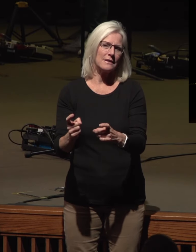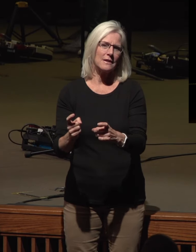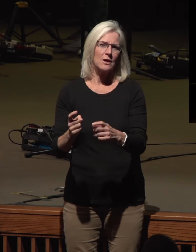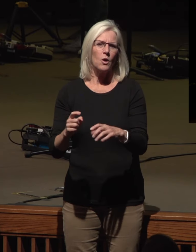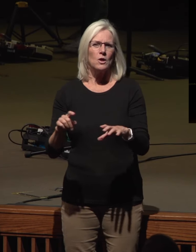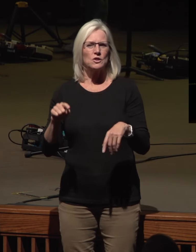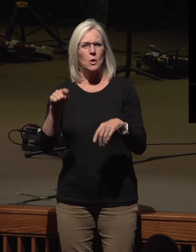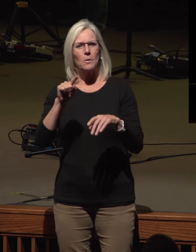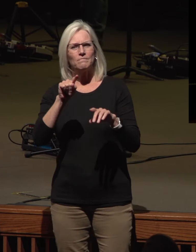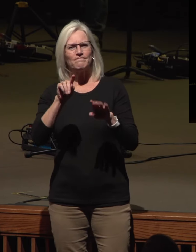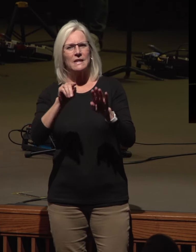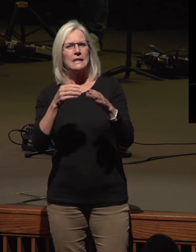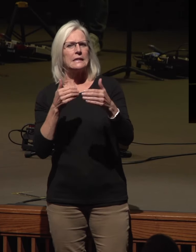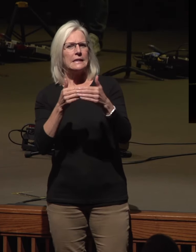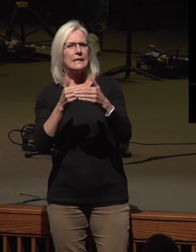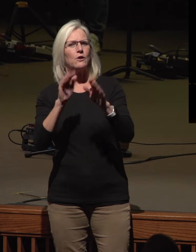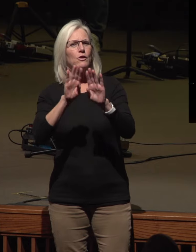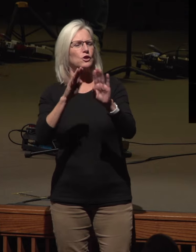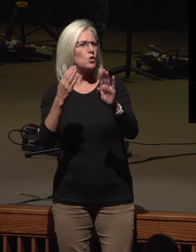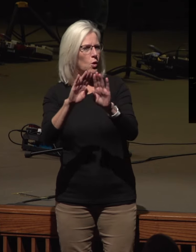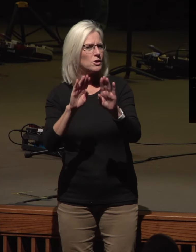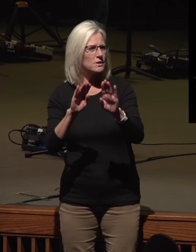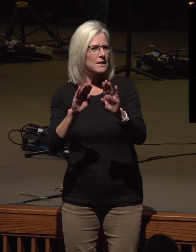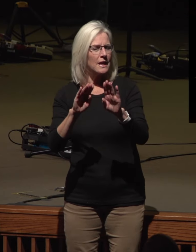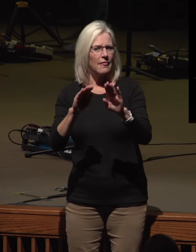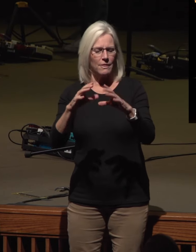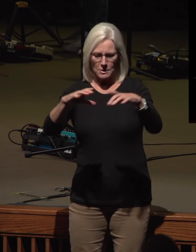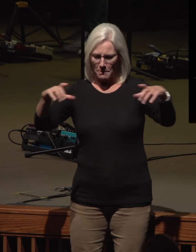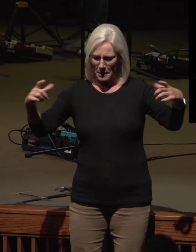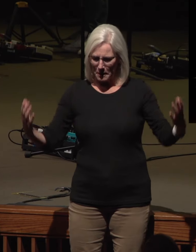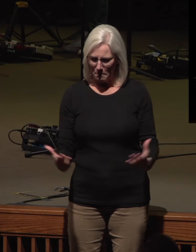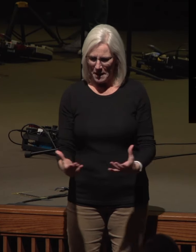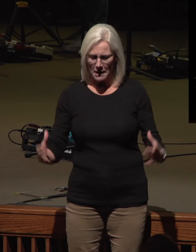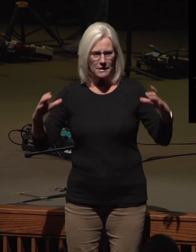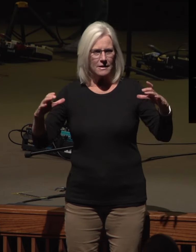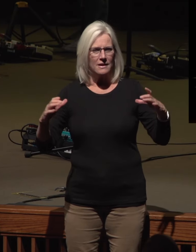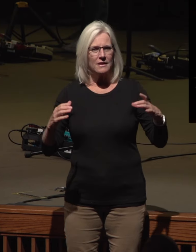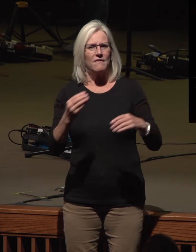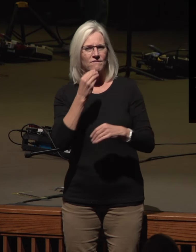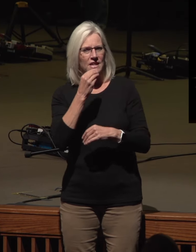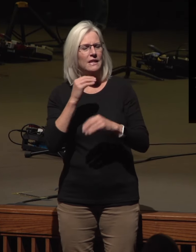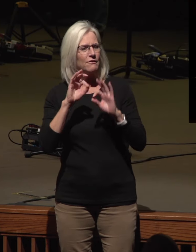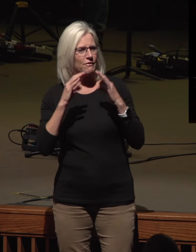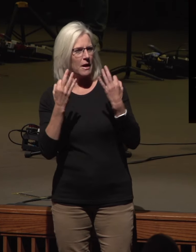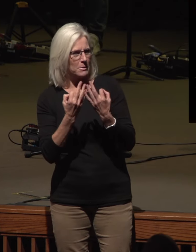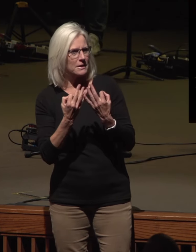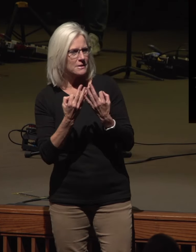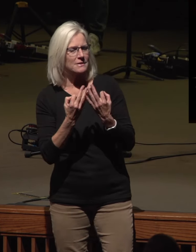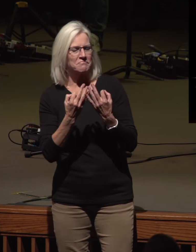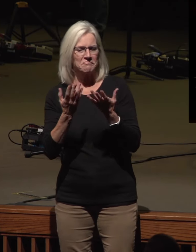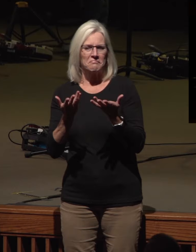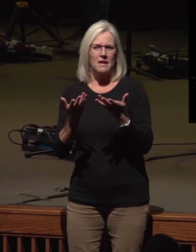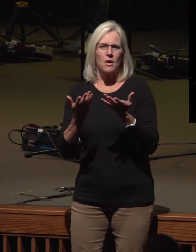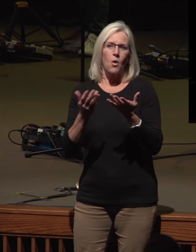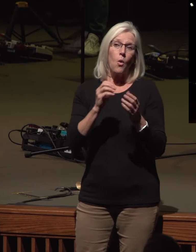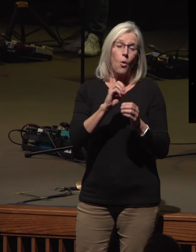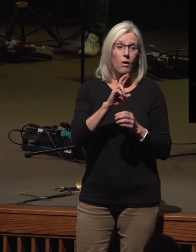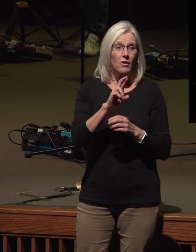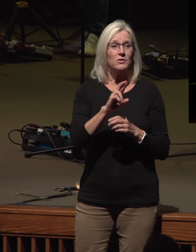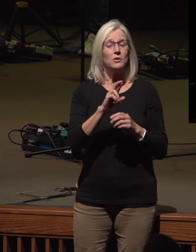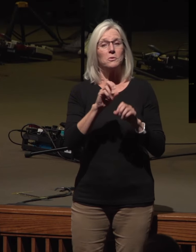bins by the doors, or you can go online and find our Amazon wish list and order some items, and it gets shipped straight to our